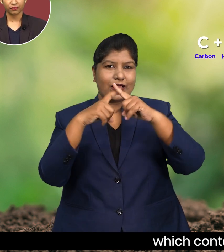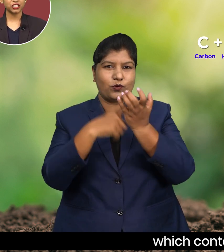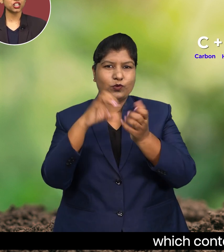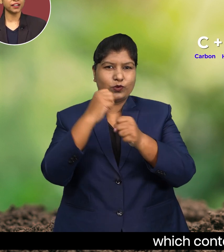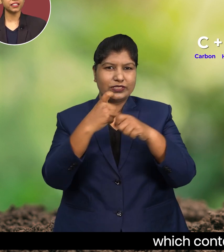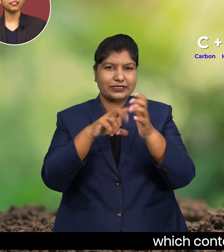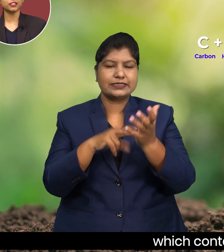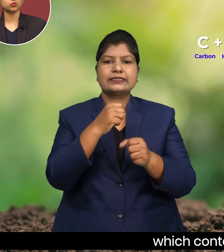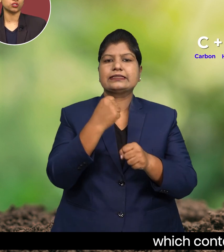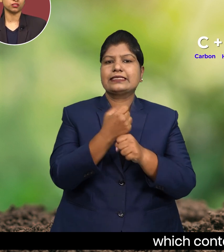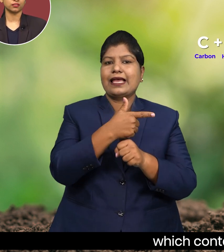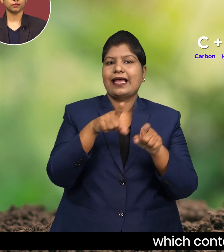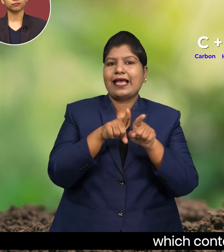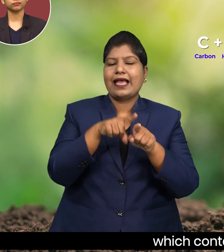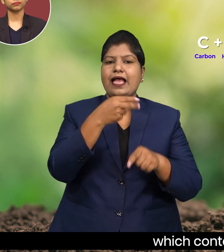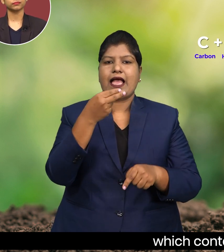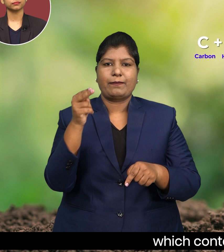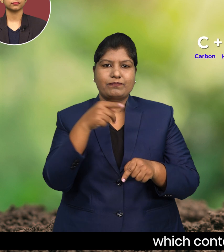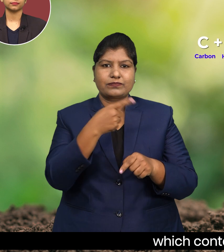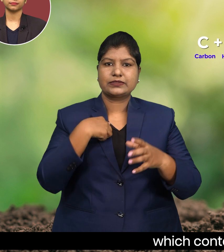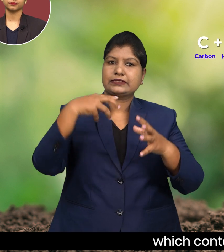substances which contain nitrogen.